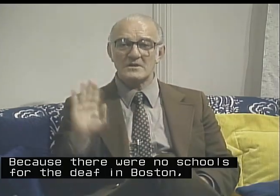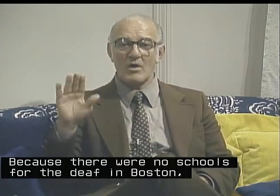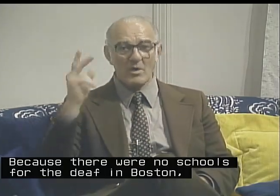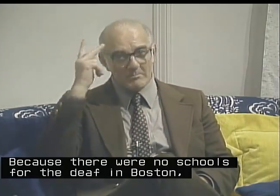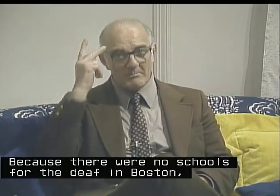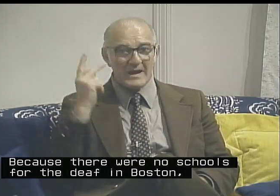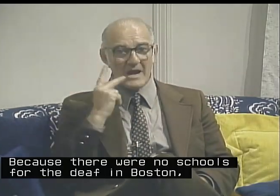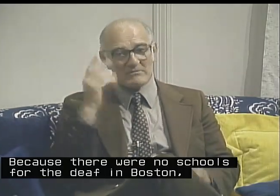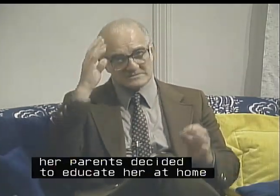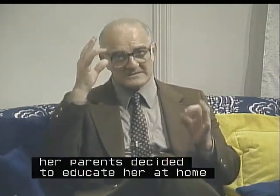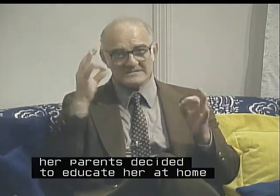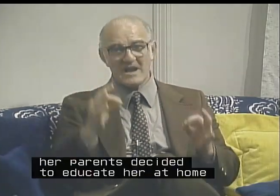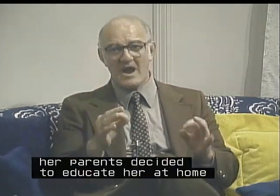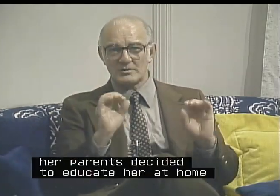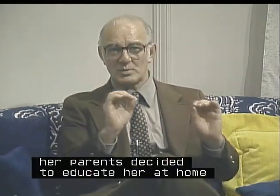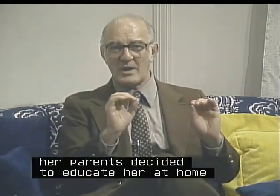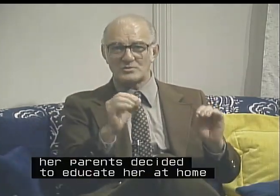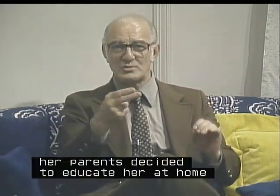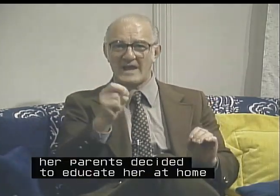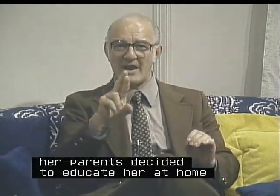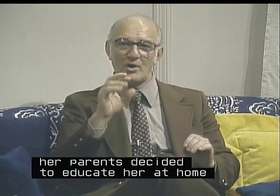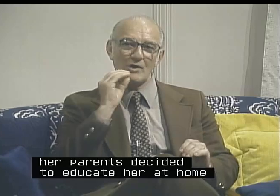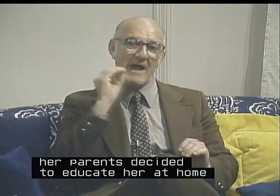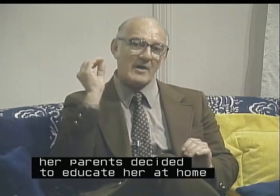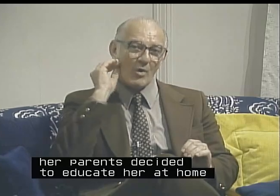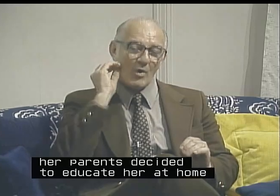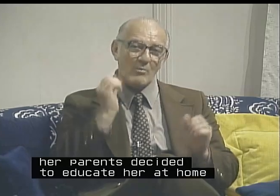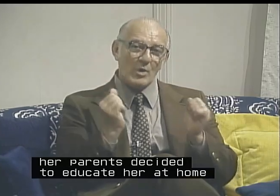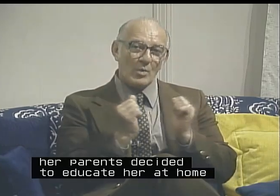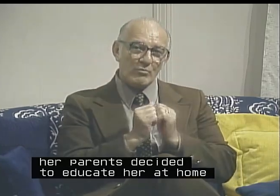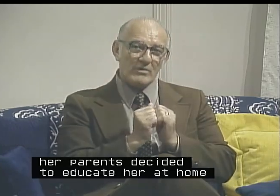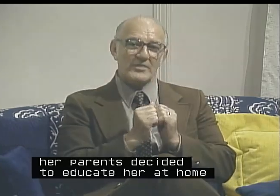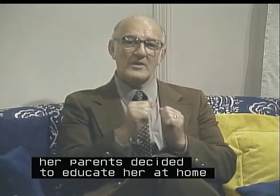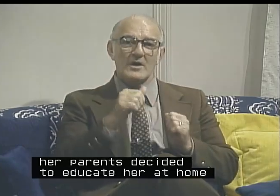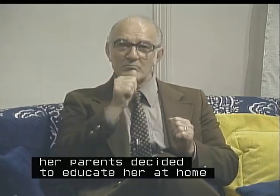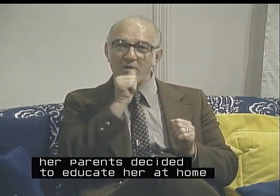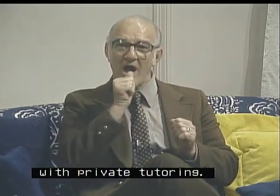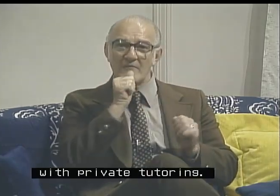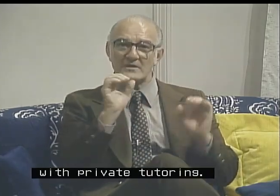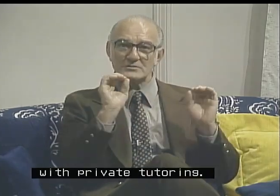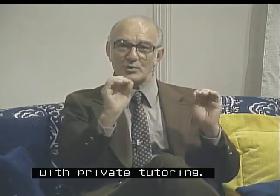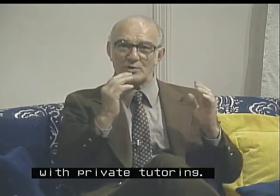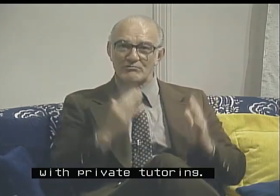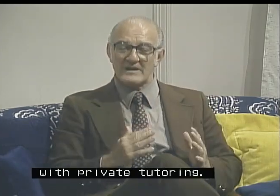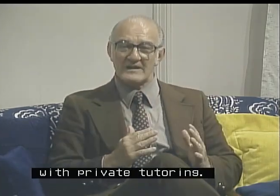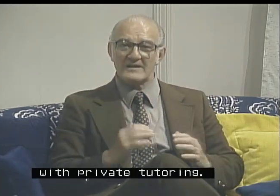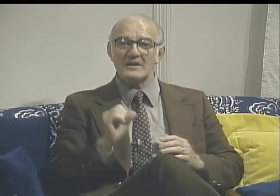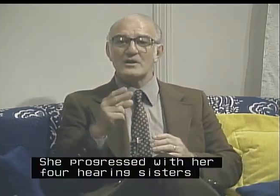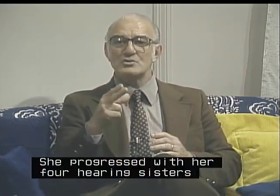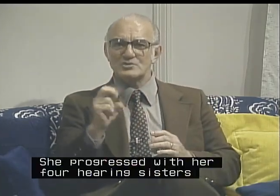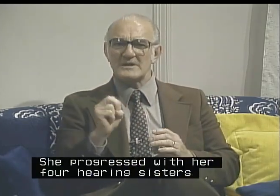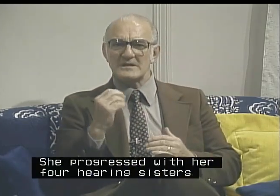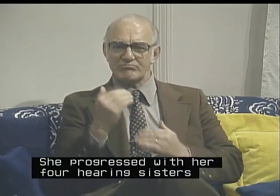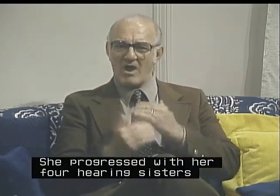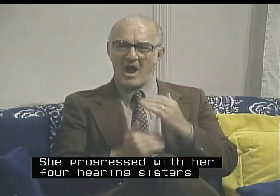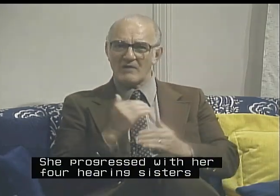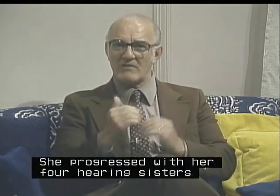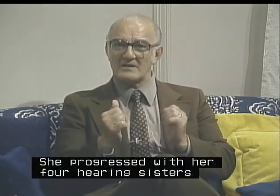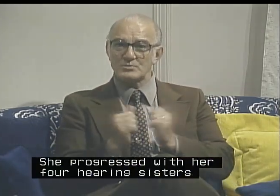her parents decided to educate her at home with private tutoring. She progressed with